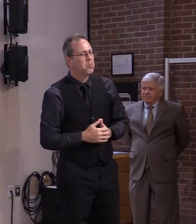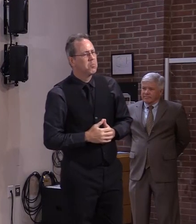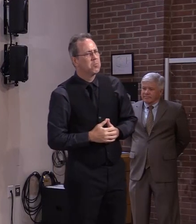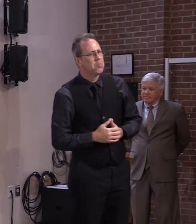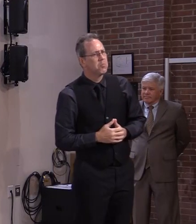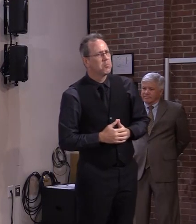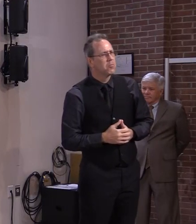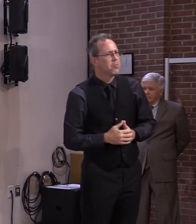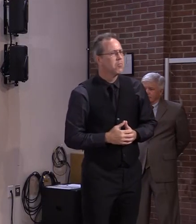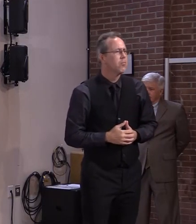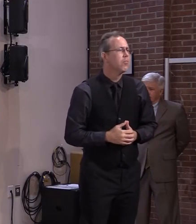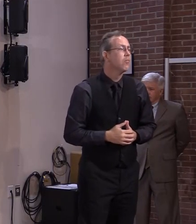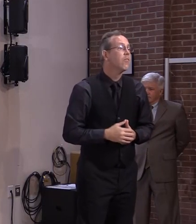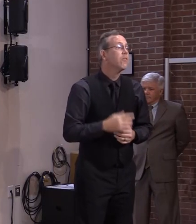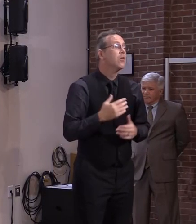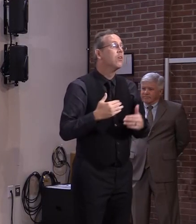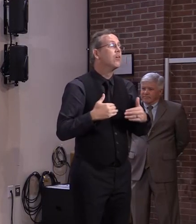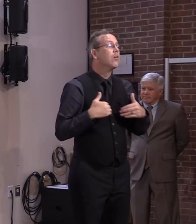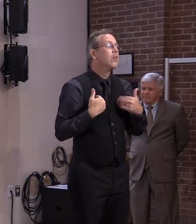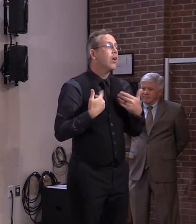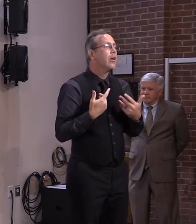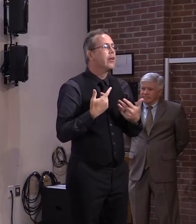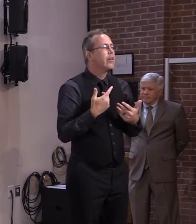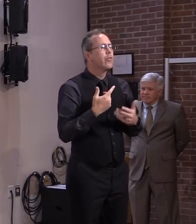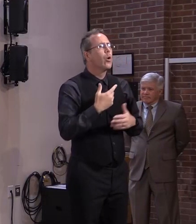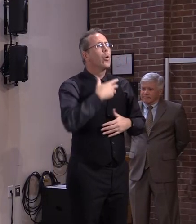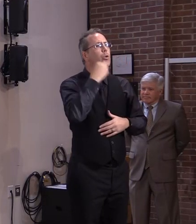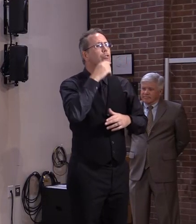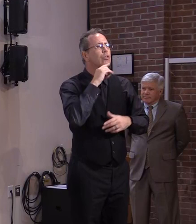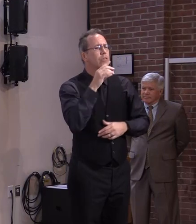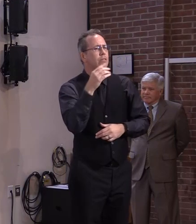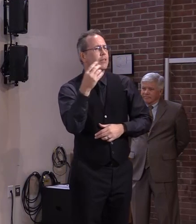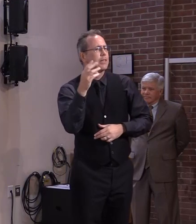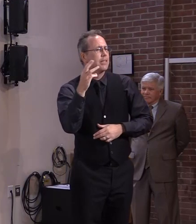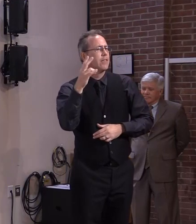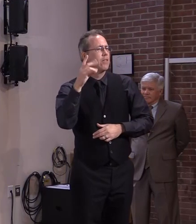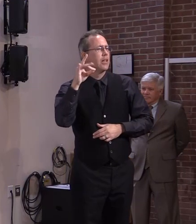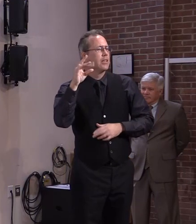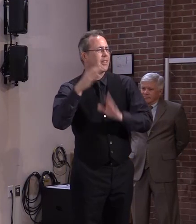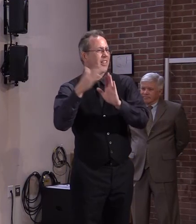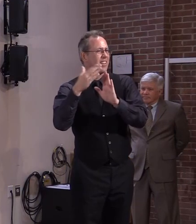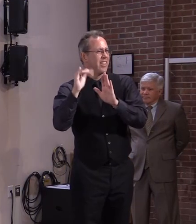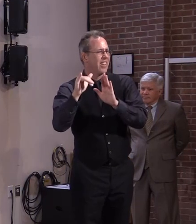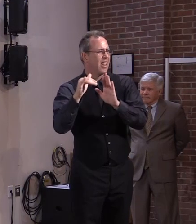really strong. And that 77%, you know, is the highest in the country.